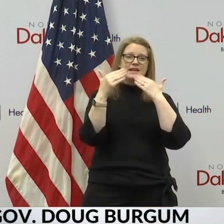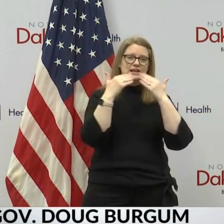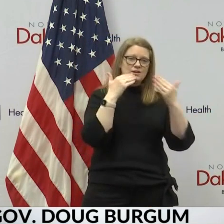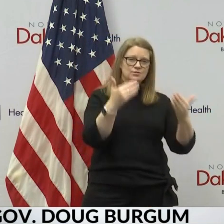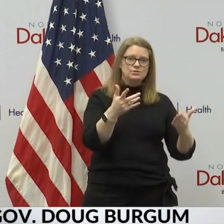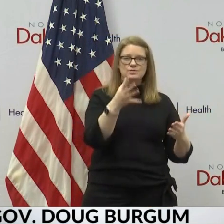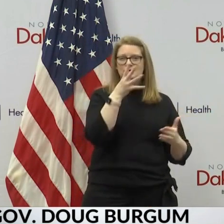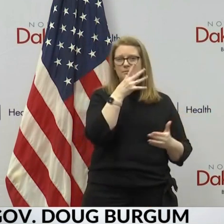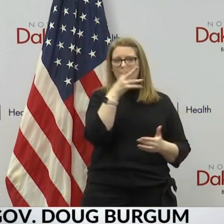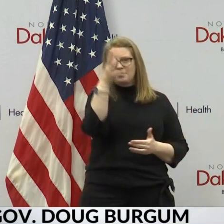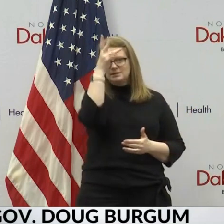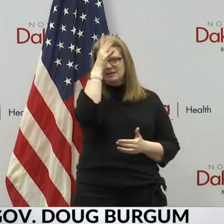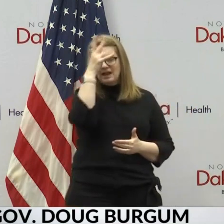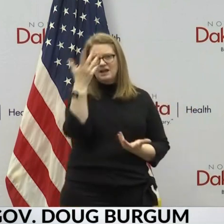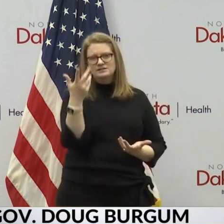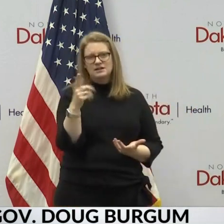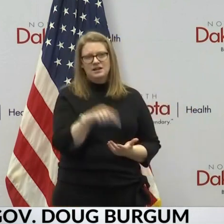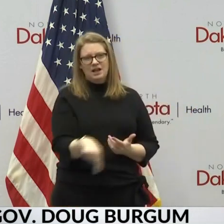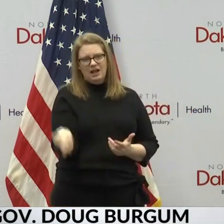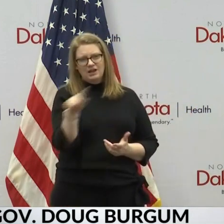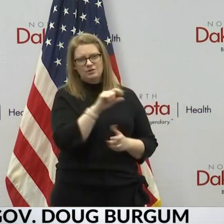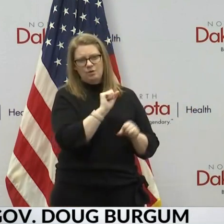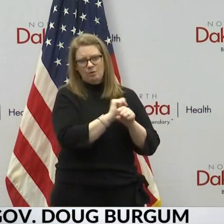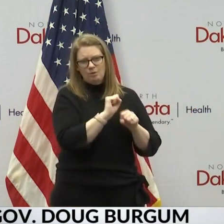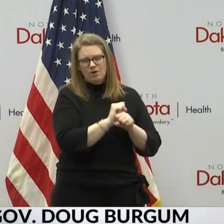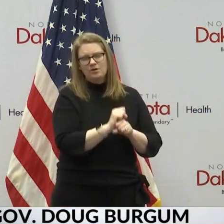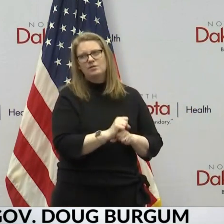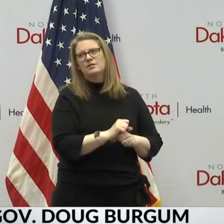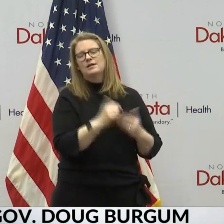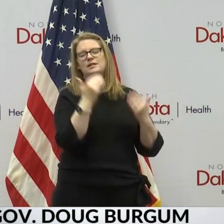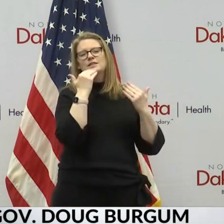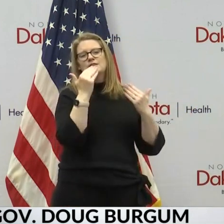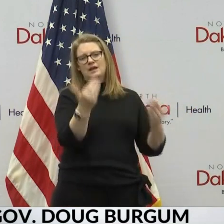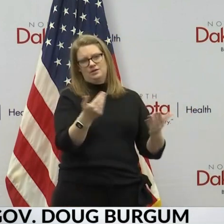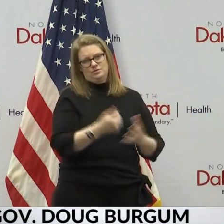that are out there doing all the great things you're doing, and